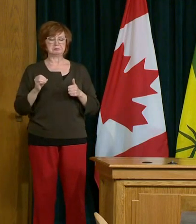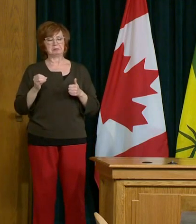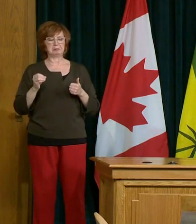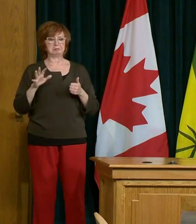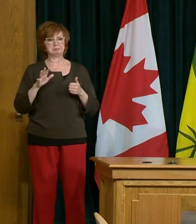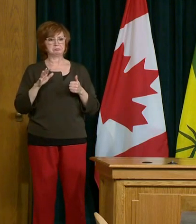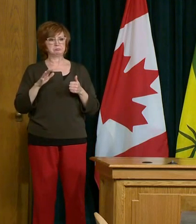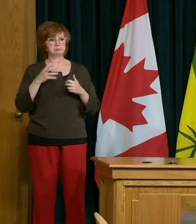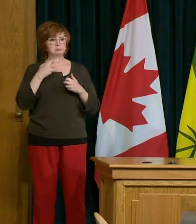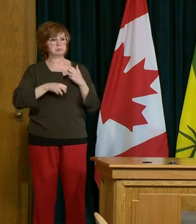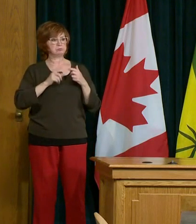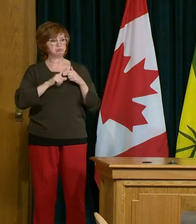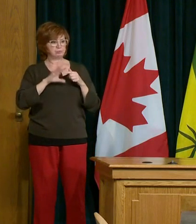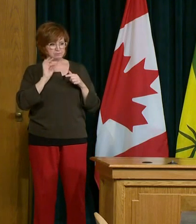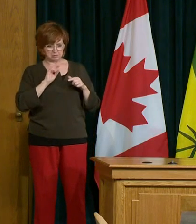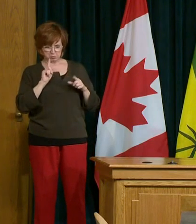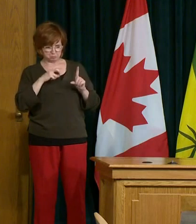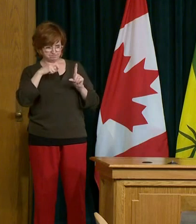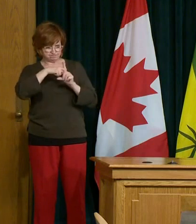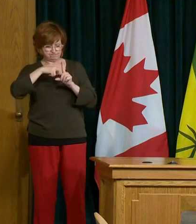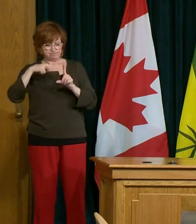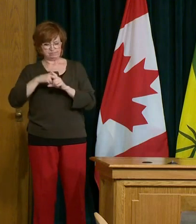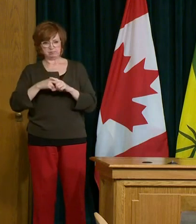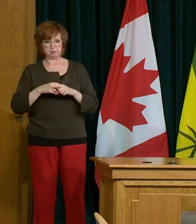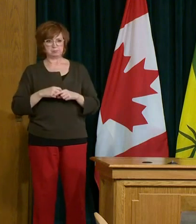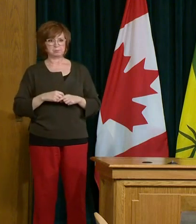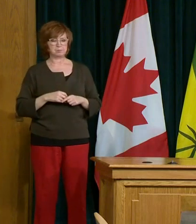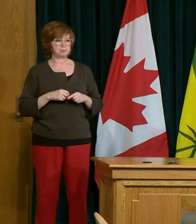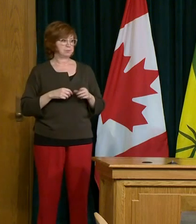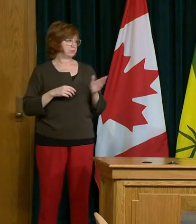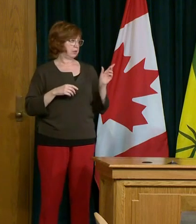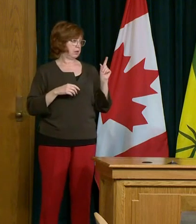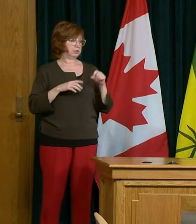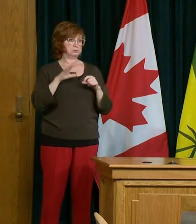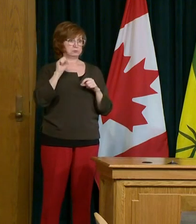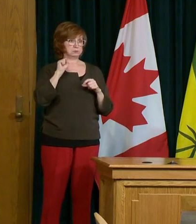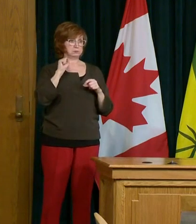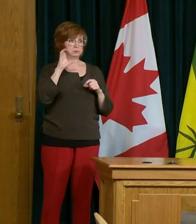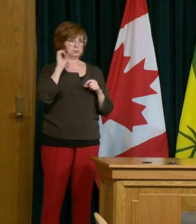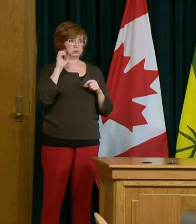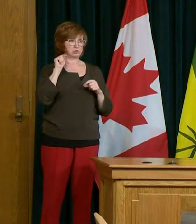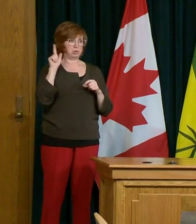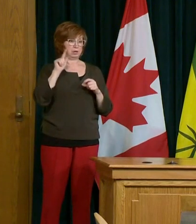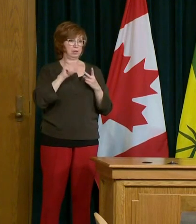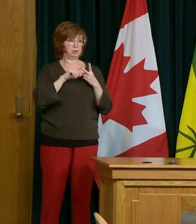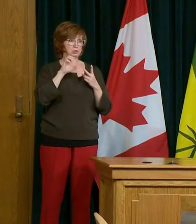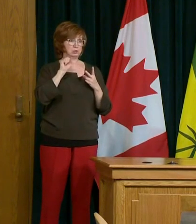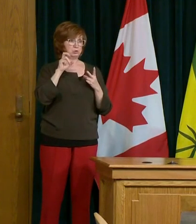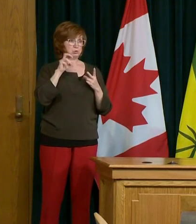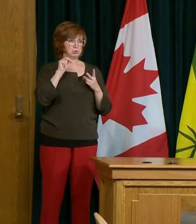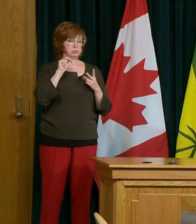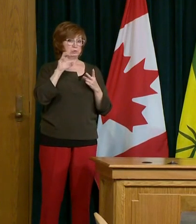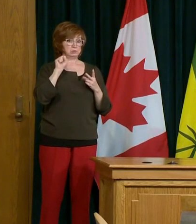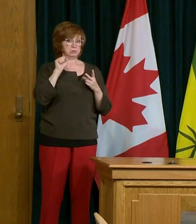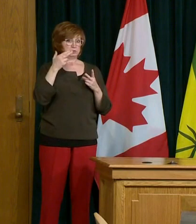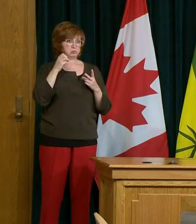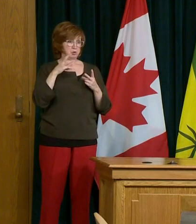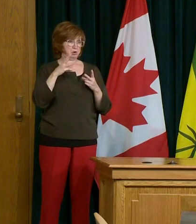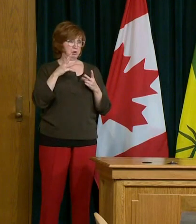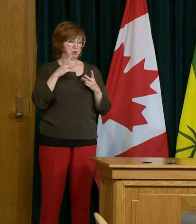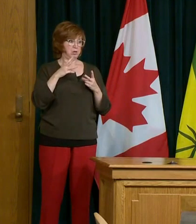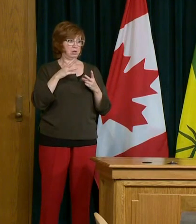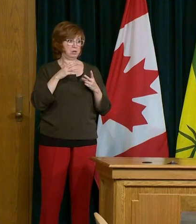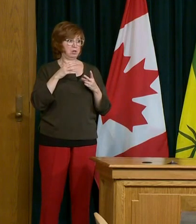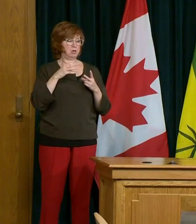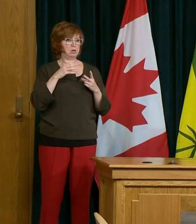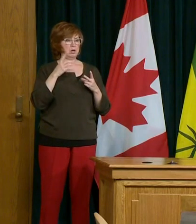some time to find a contact in some situations. Scott or Susan, I maybe just add, I think what Arthur also is referring to is we